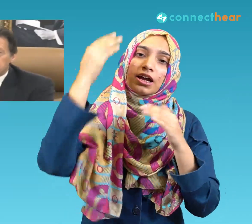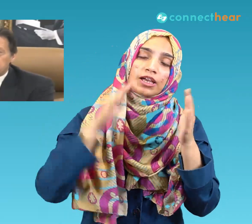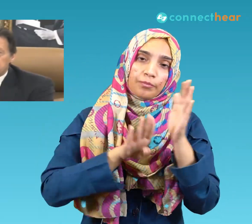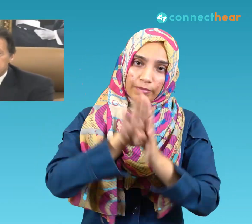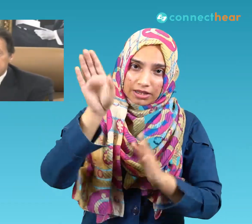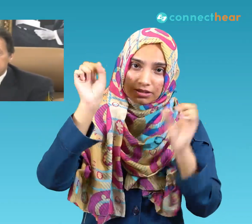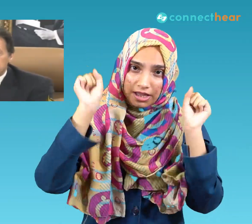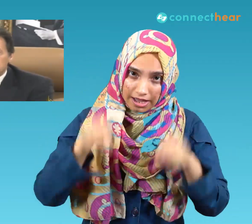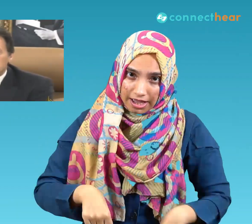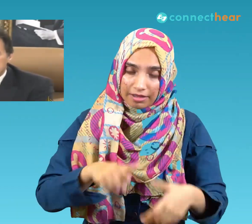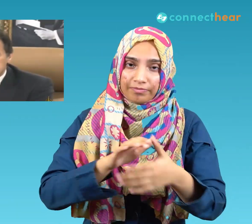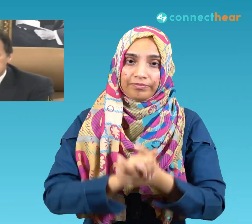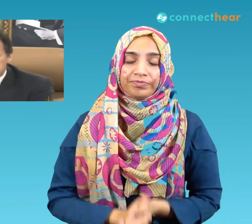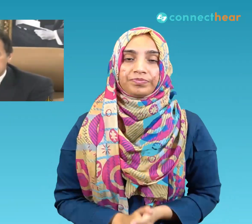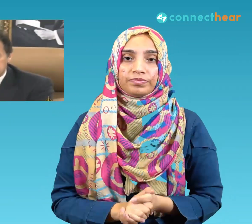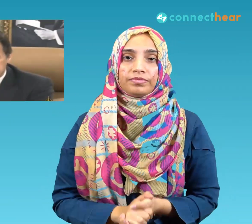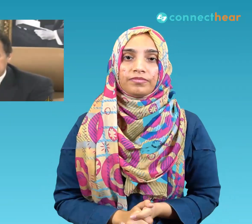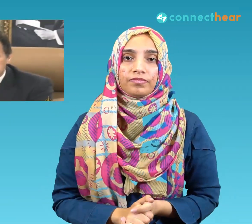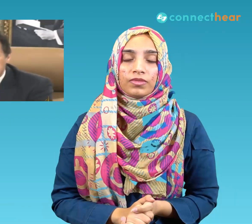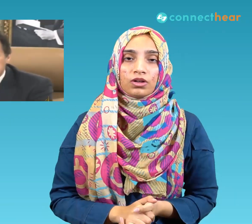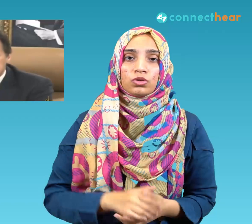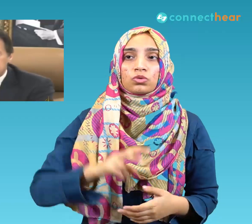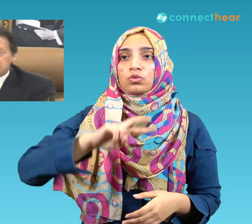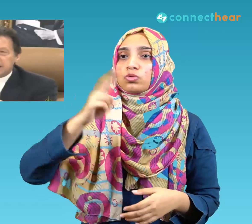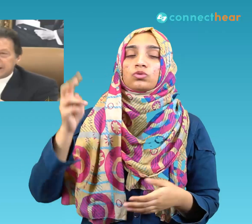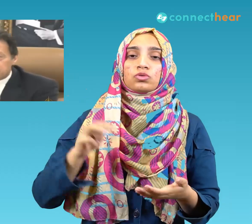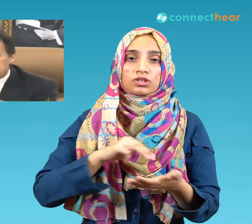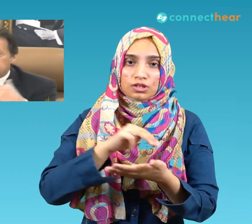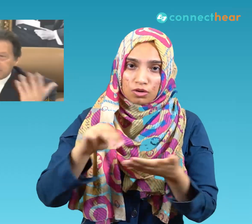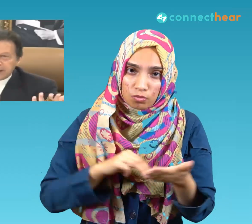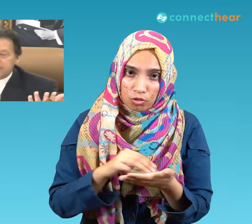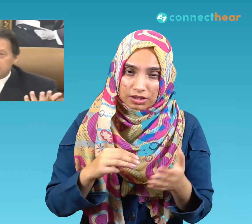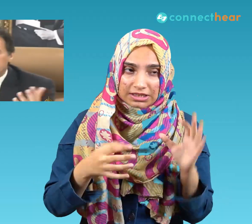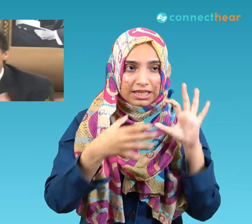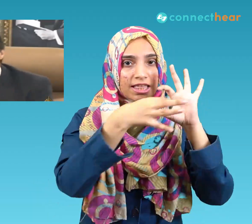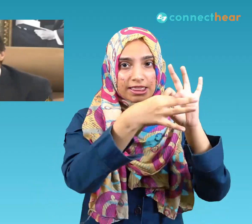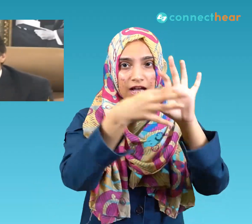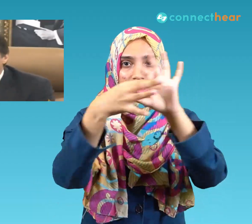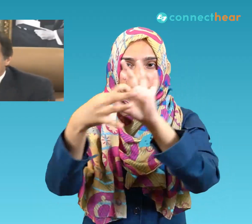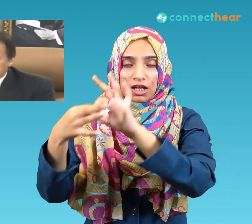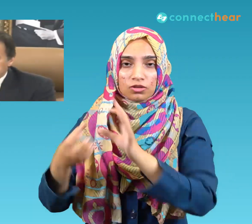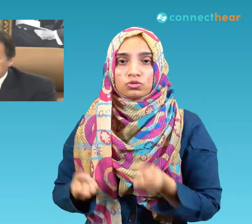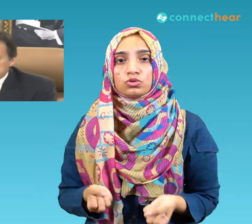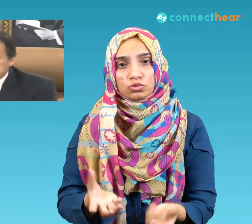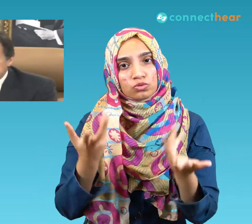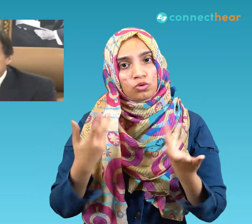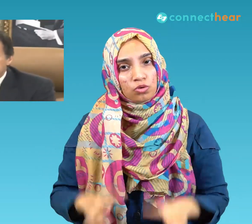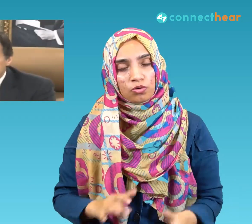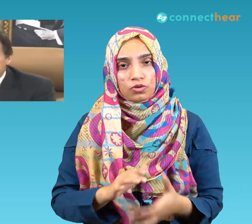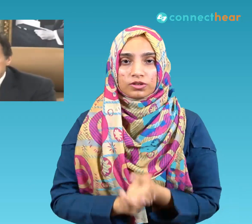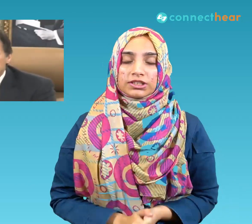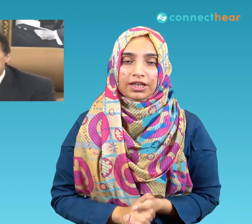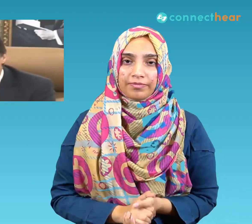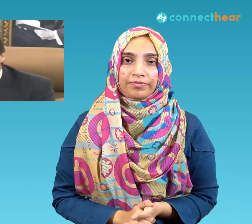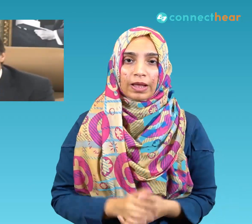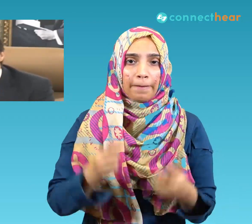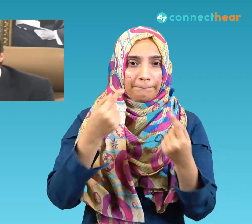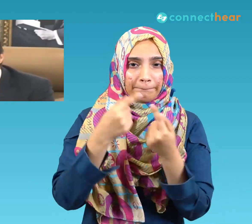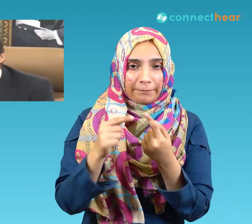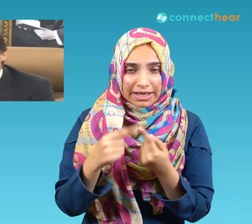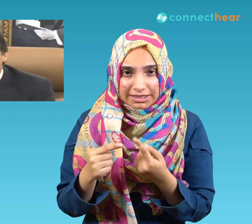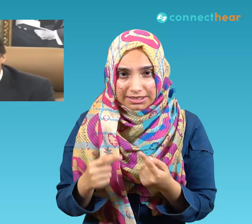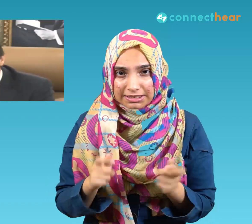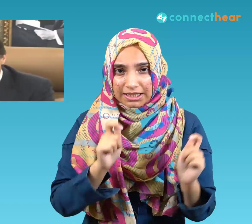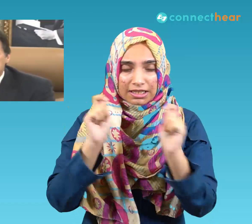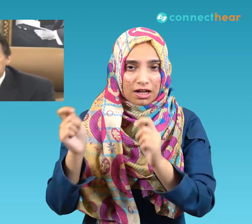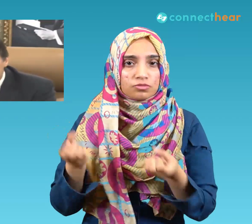the biggest biggest markets, as well as the energy corridor. So we are really very well placed, and